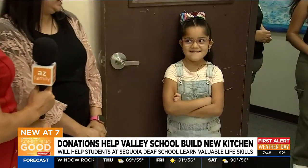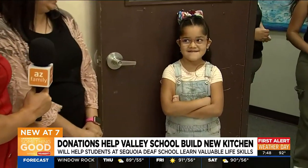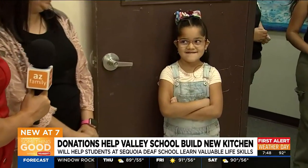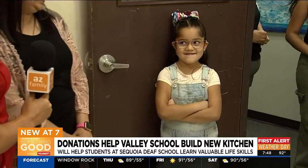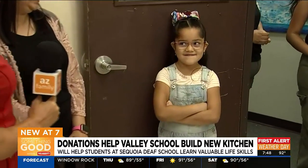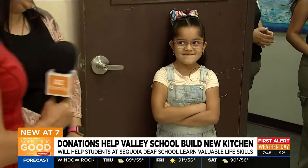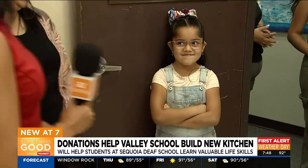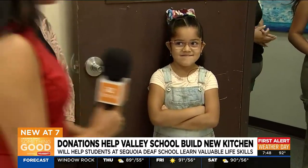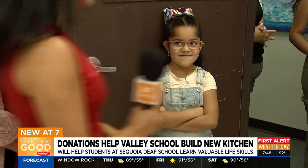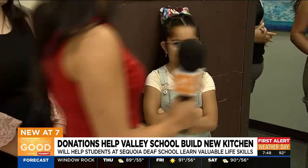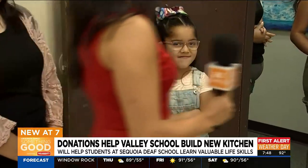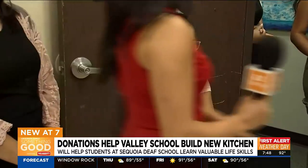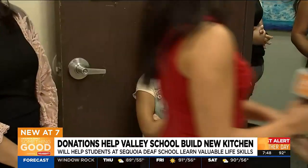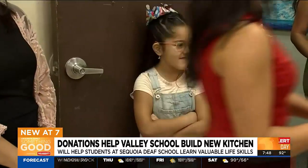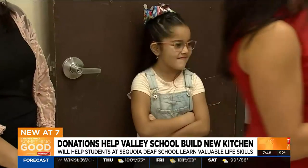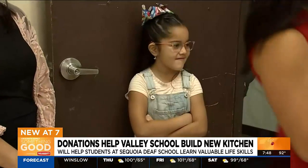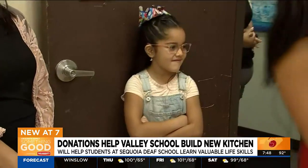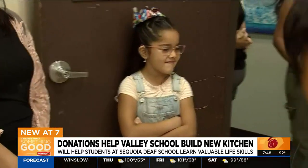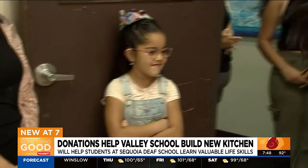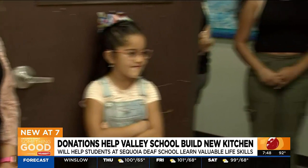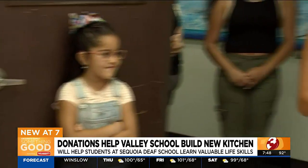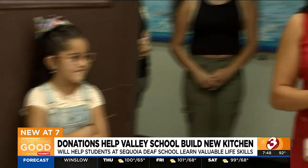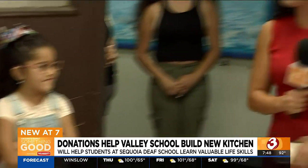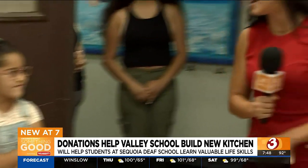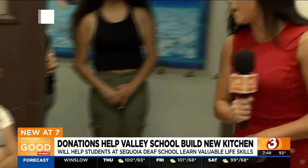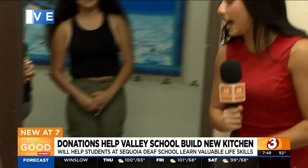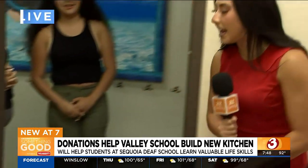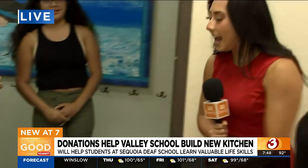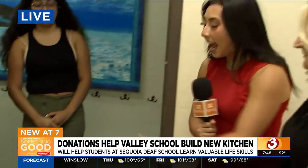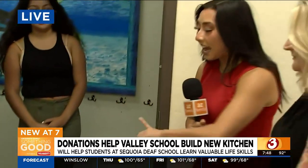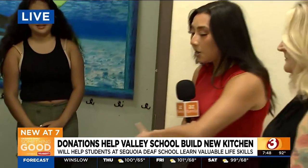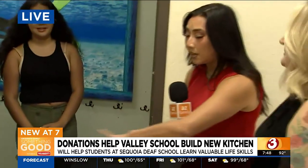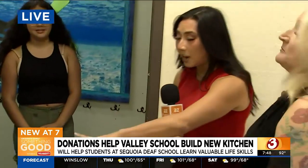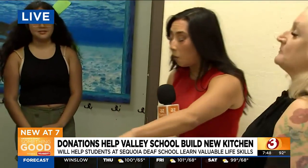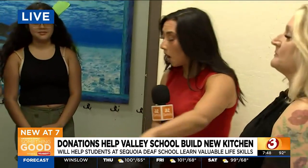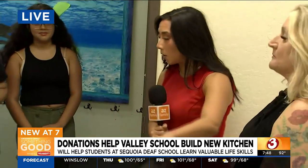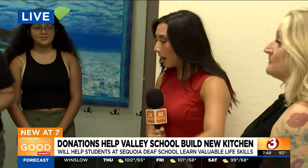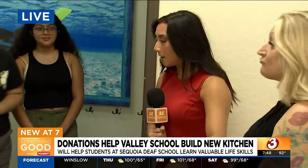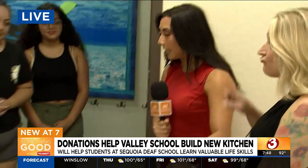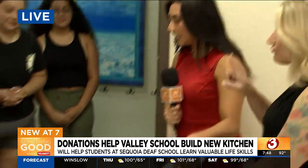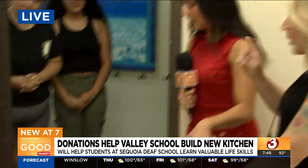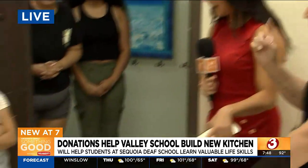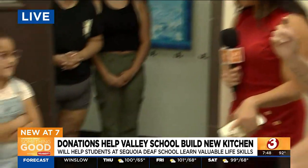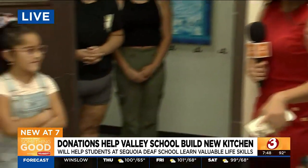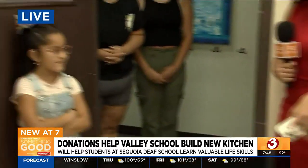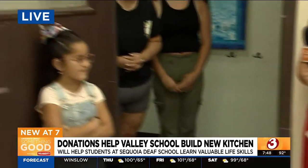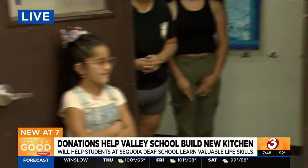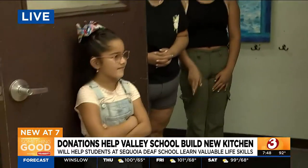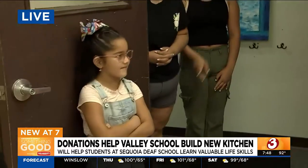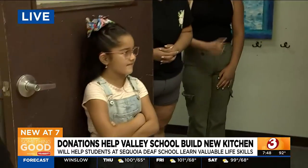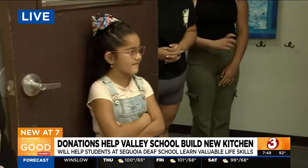Yeah. All right, I'm going to come to our interpreter here. So, how about we go ahead and you take a walk around, Alicia.